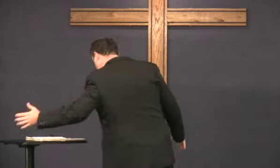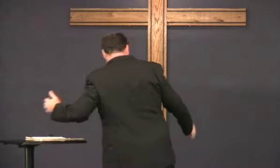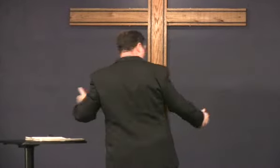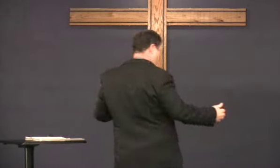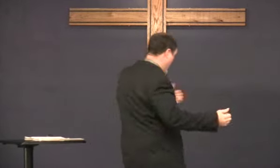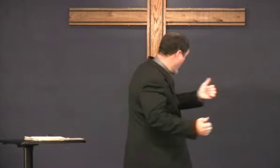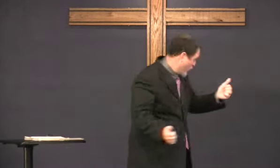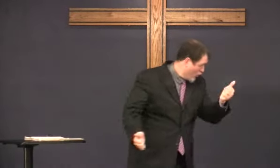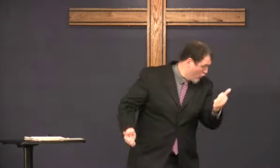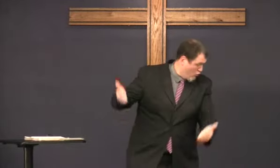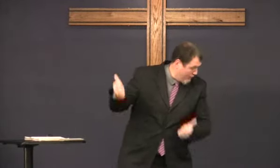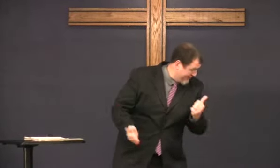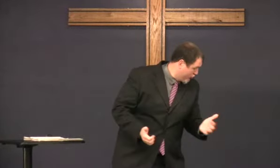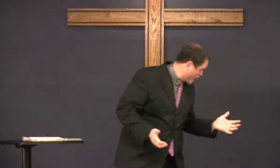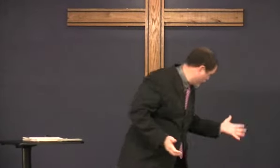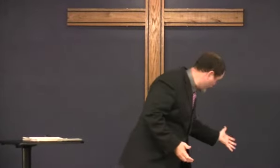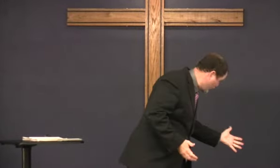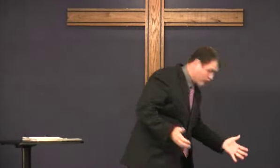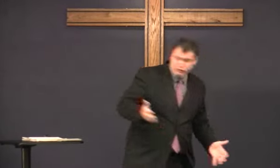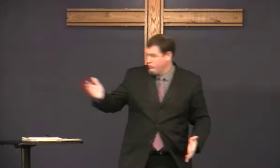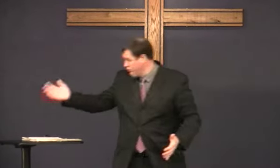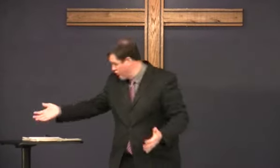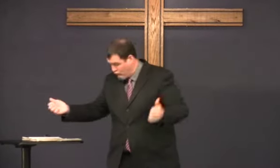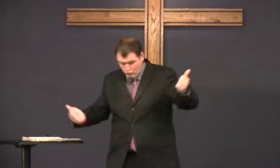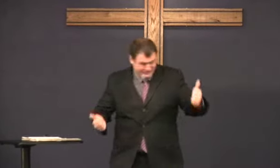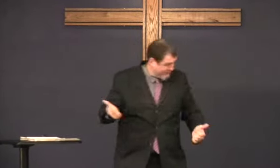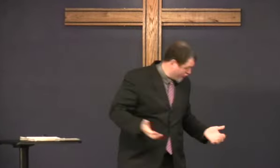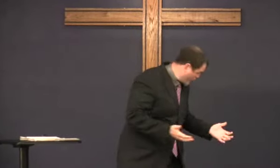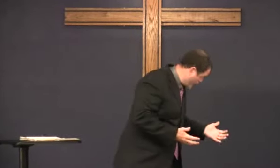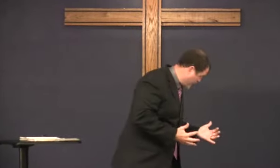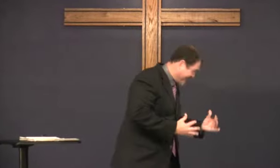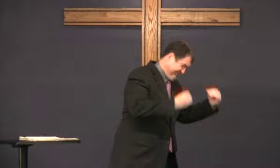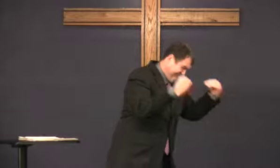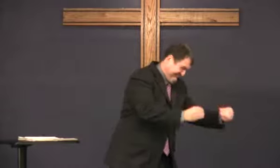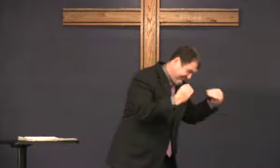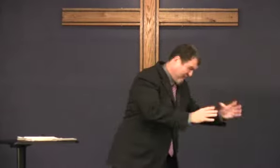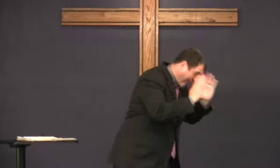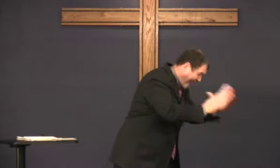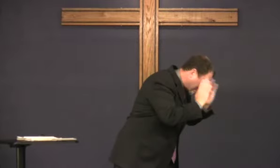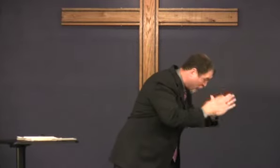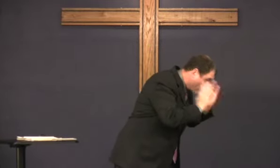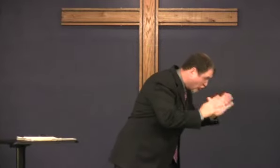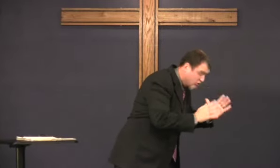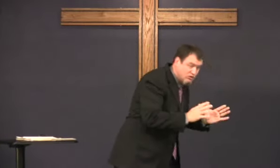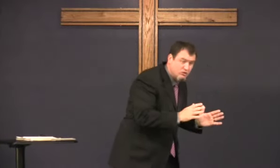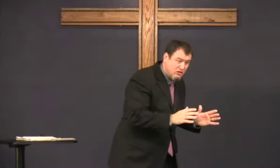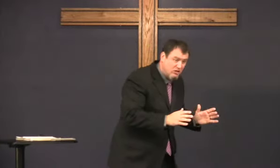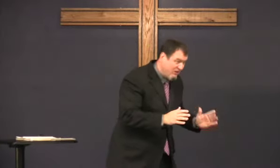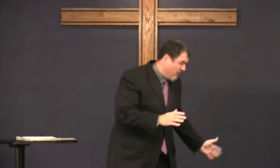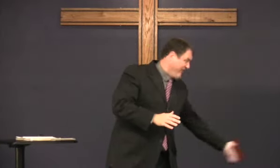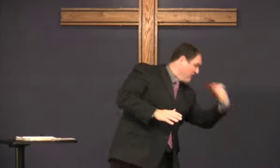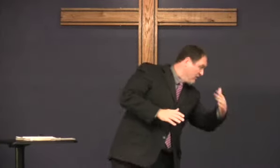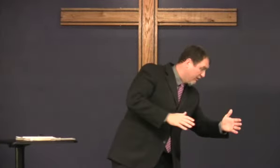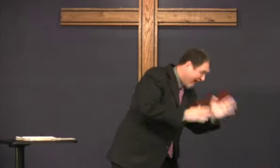You understand the difference between the two paths and which one is which. I'm trying to teach you this, so pay